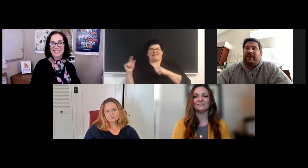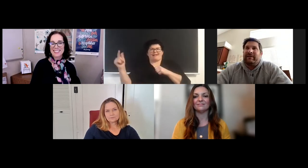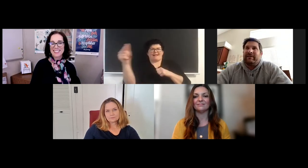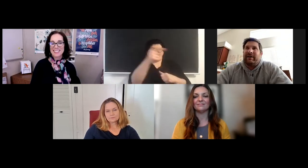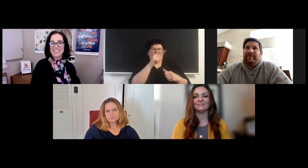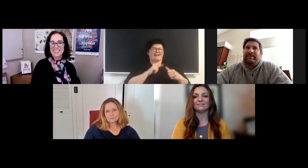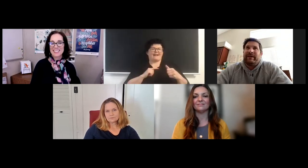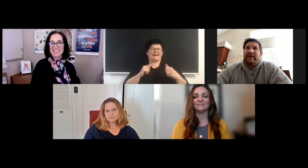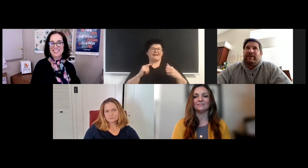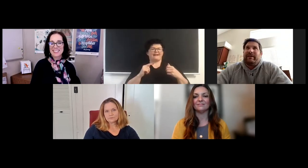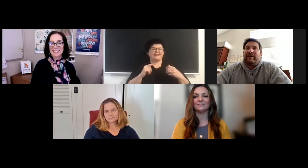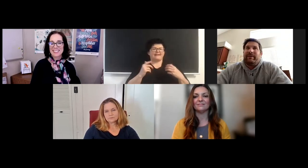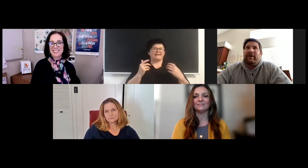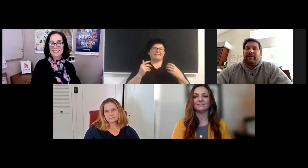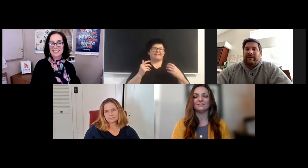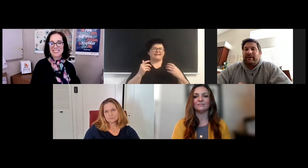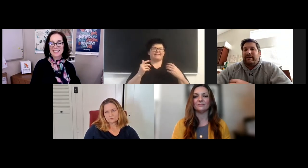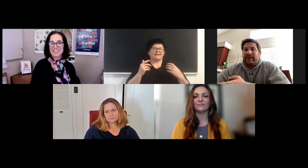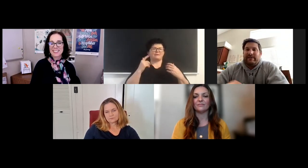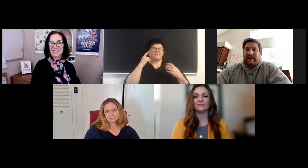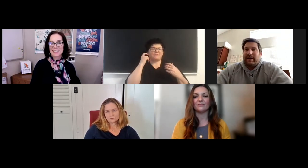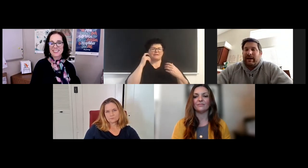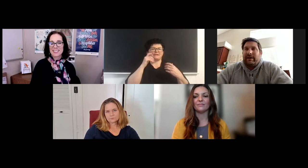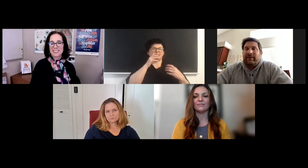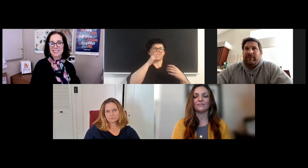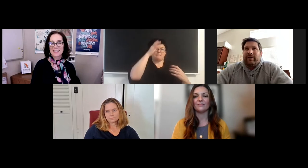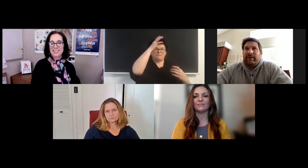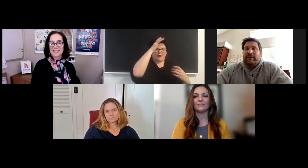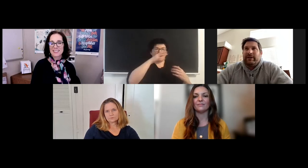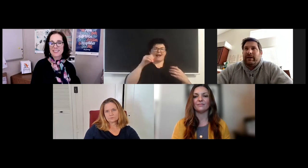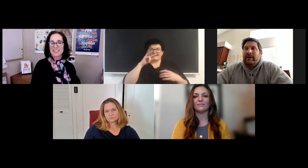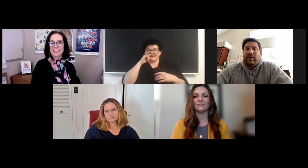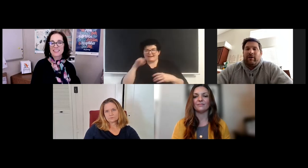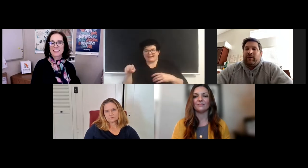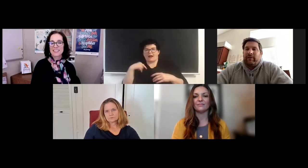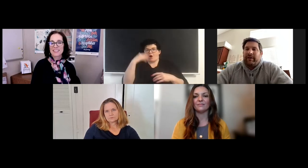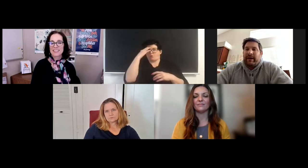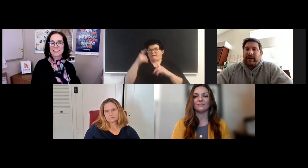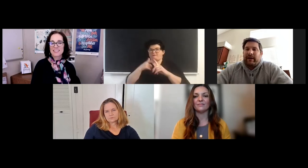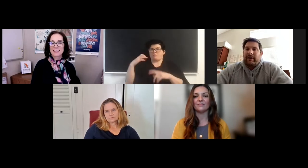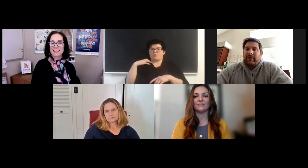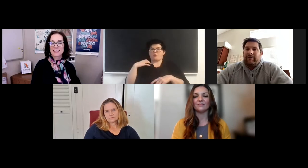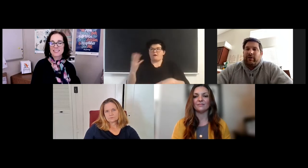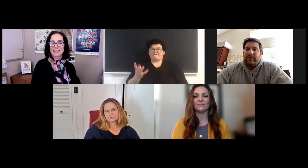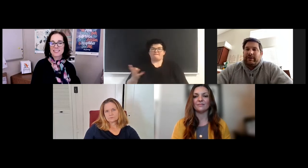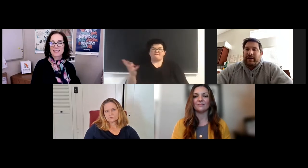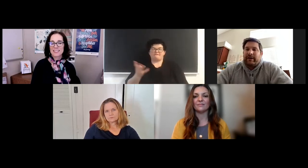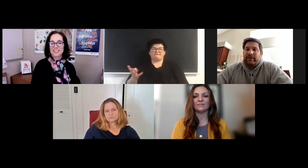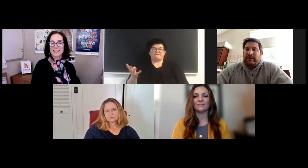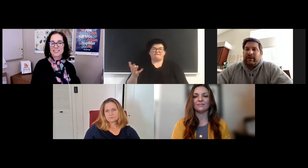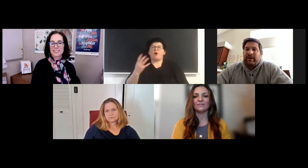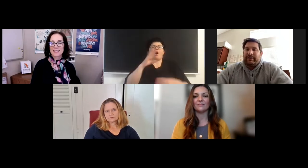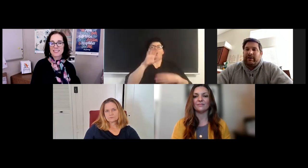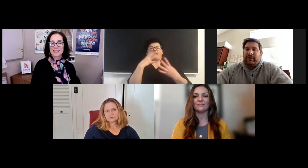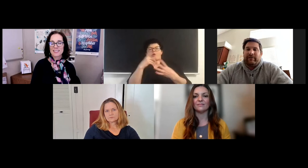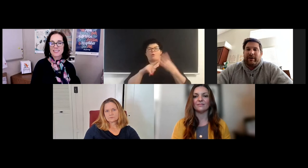around because the parent and the kids that I knew from coaching, all four of them, all four of their children I coached,